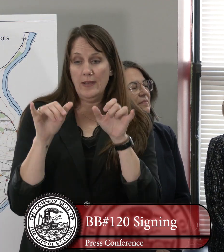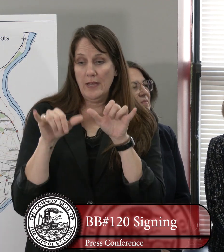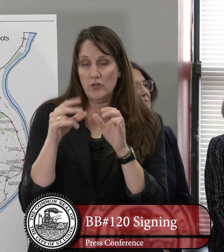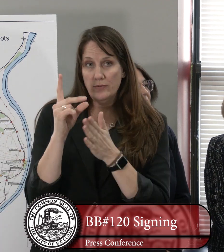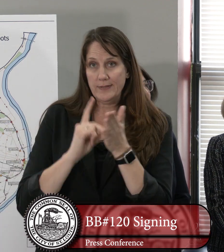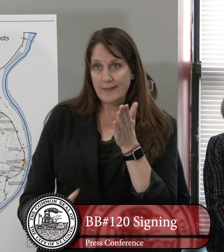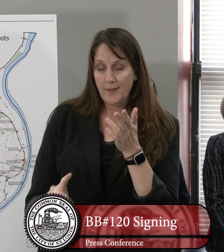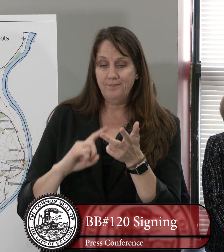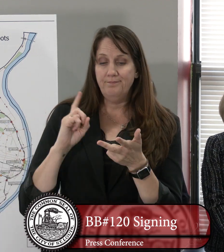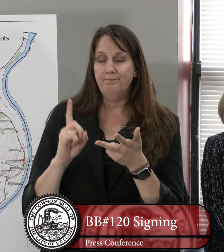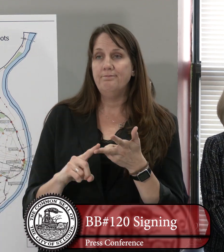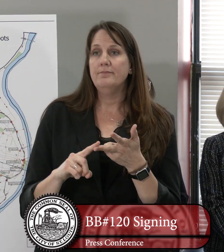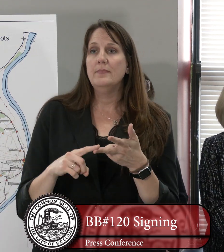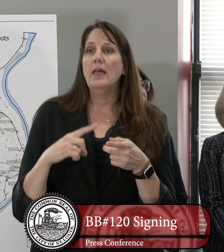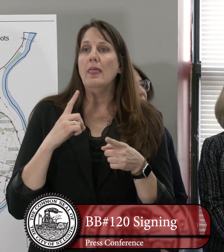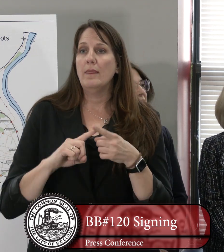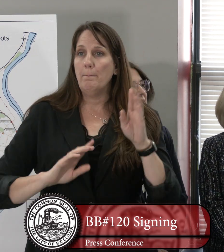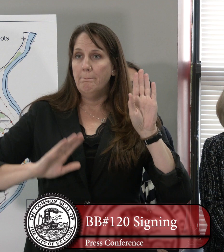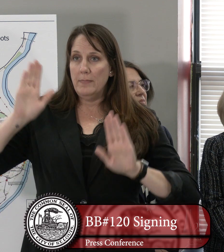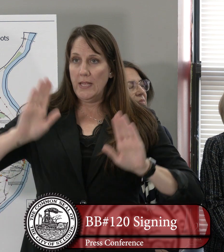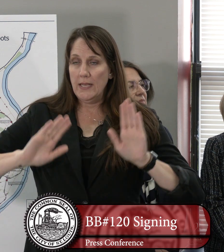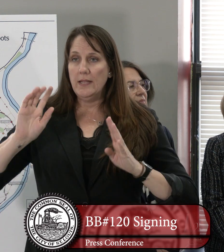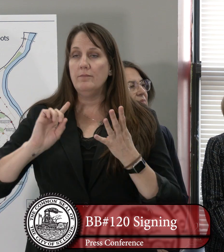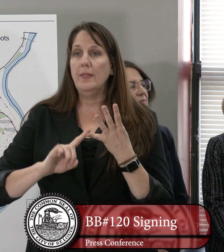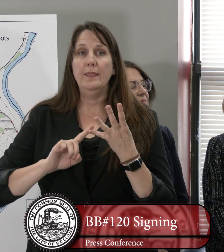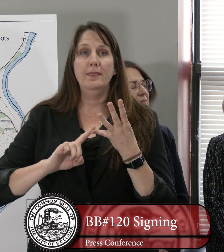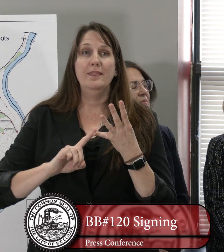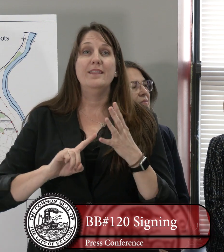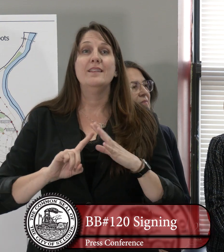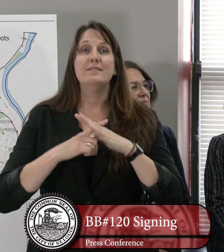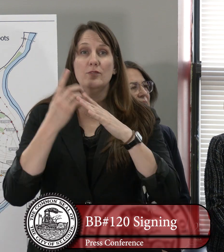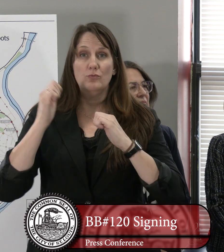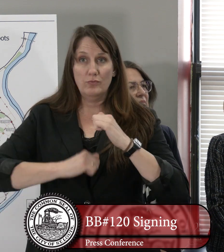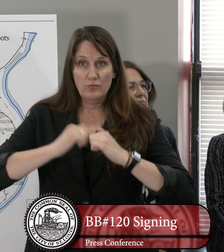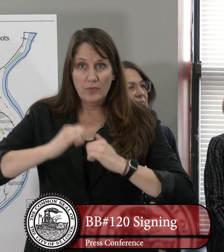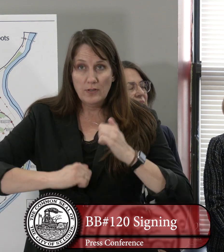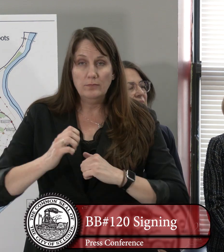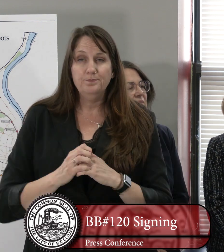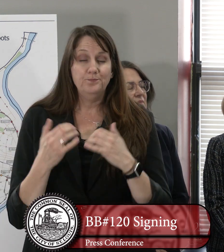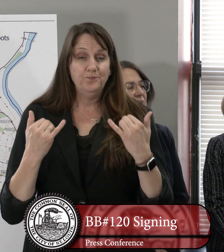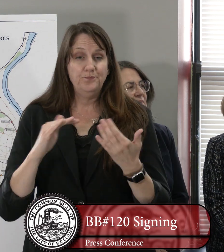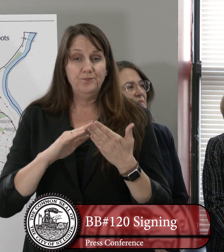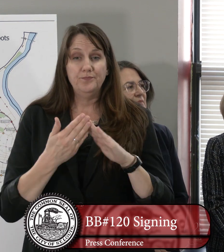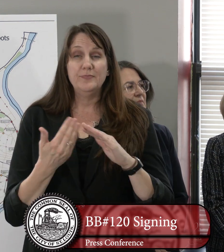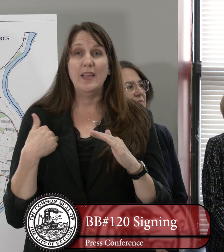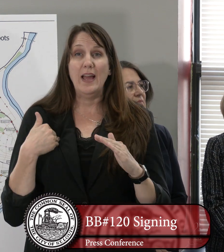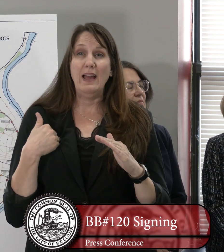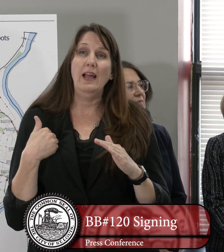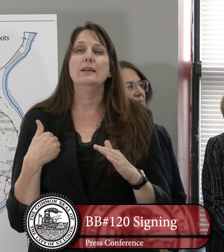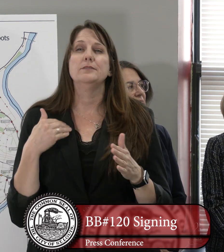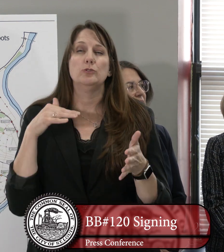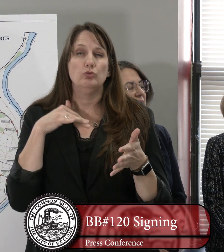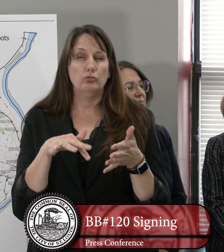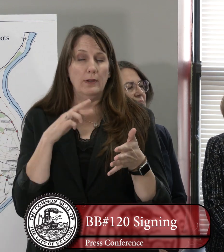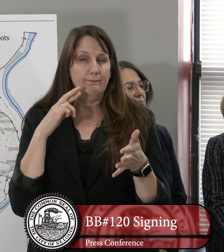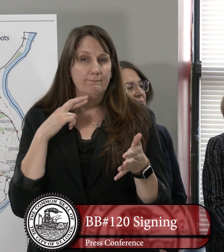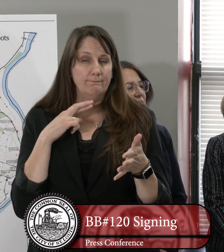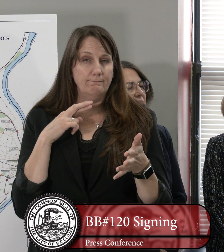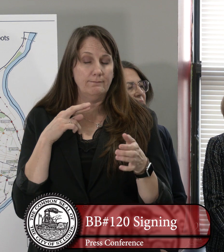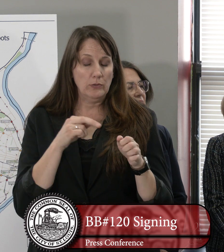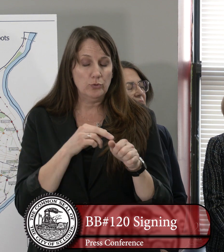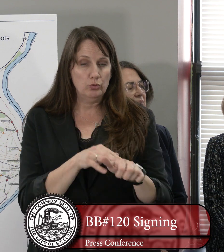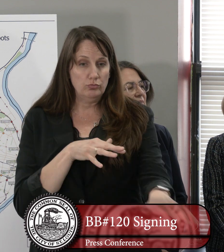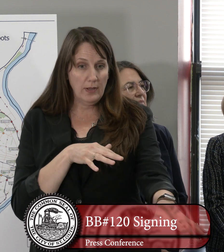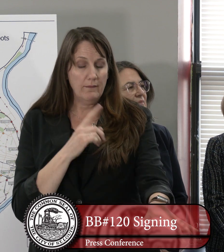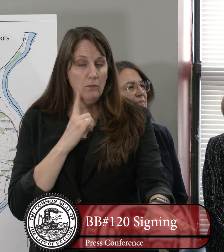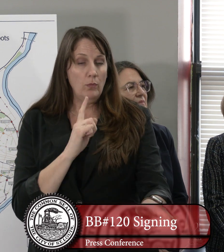work, then open bidding, and then construction. Currently, the city has traffic studies in key areas that lack the funding